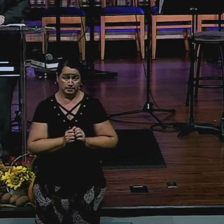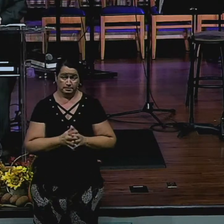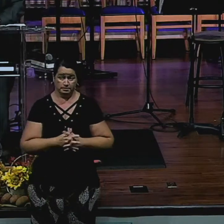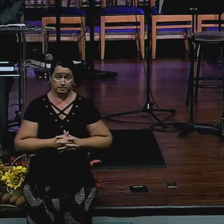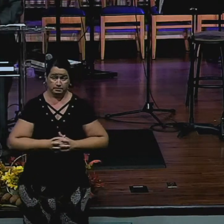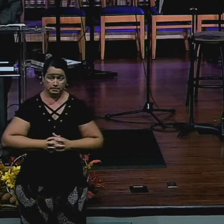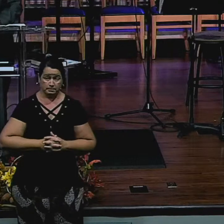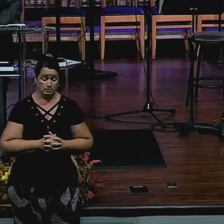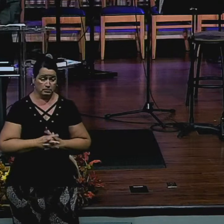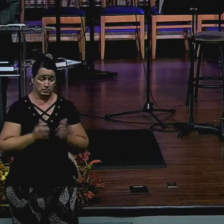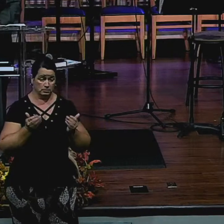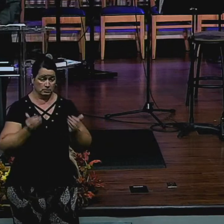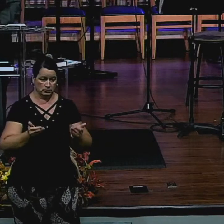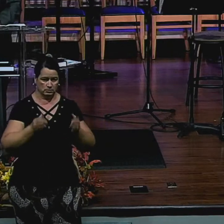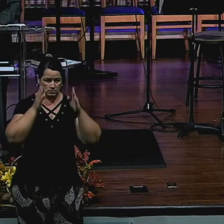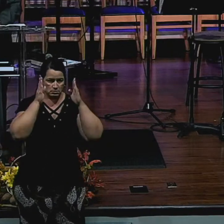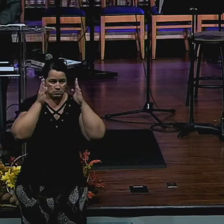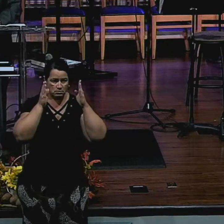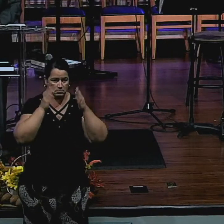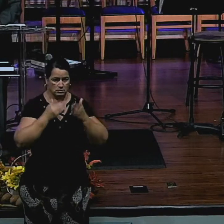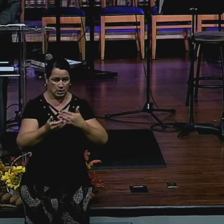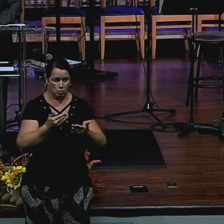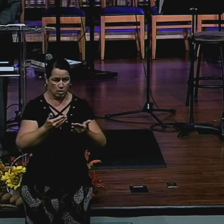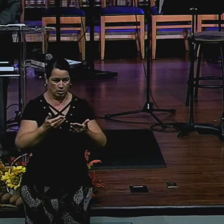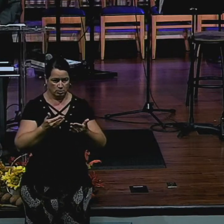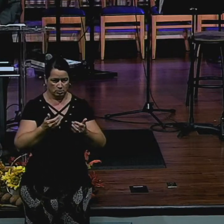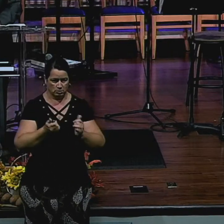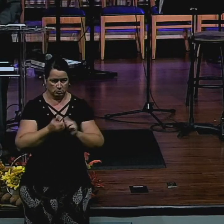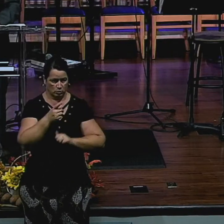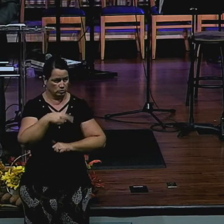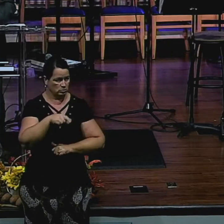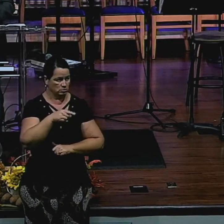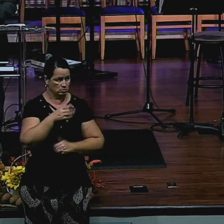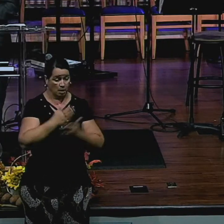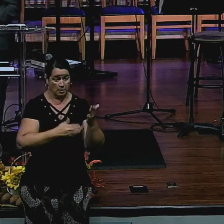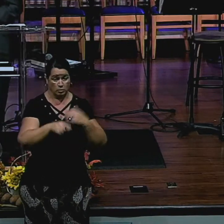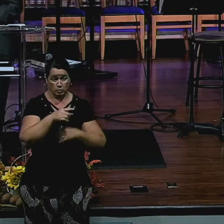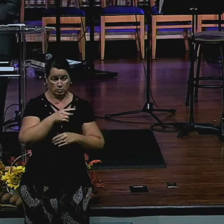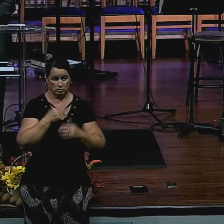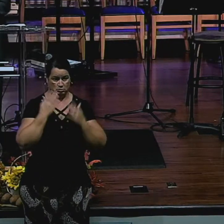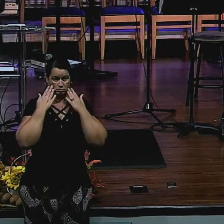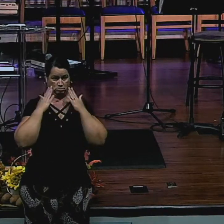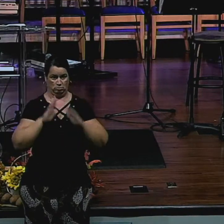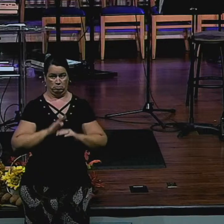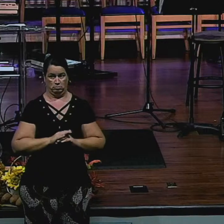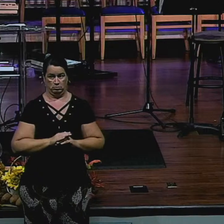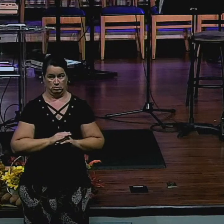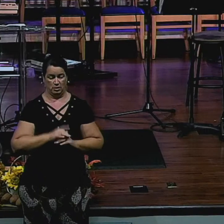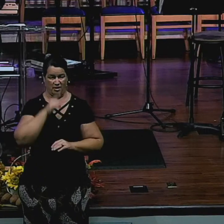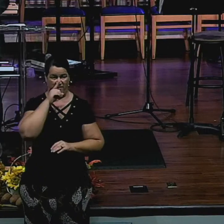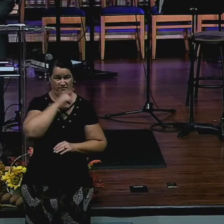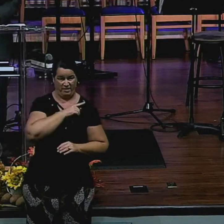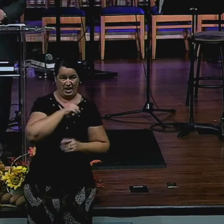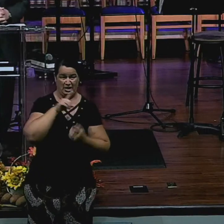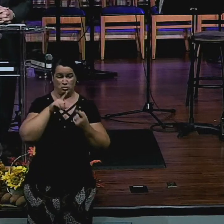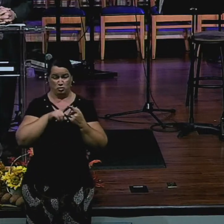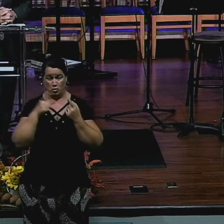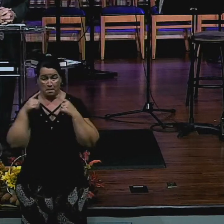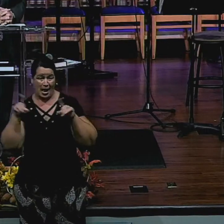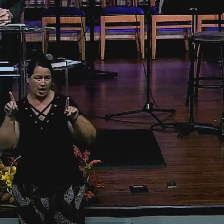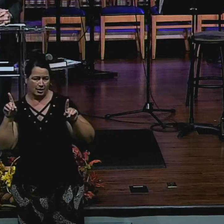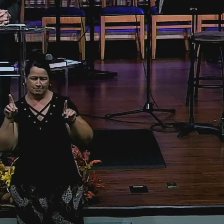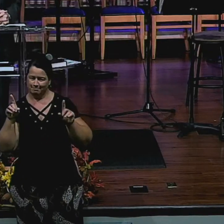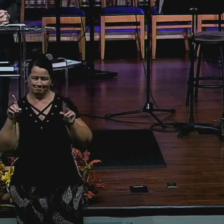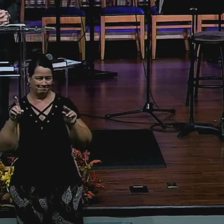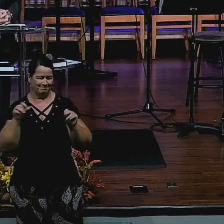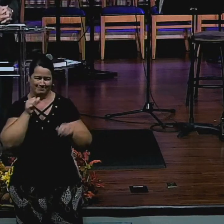anyhow. Wow. Well, so dear ones, last week we looked at the first part of this